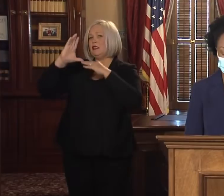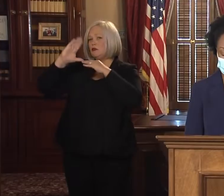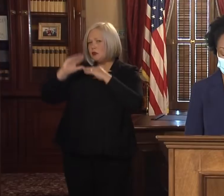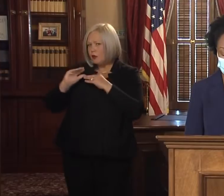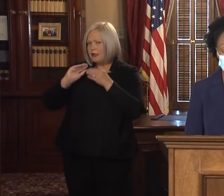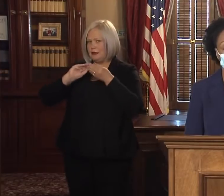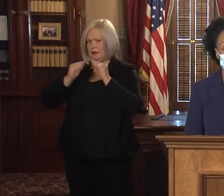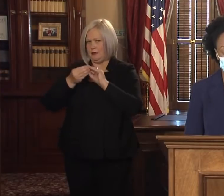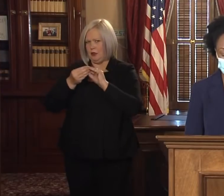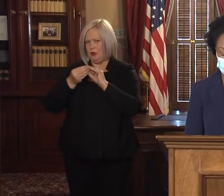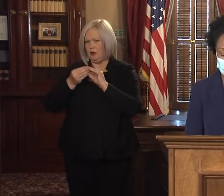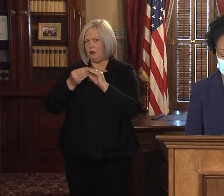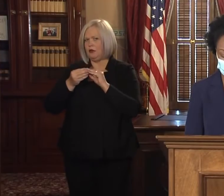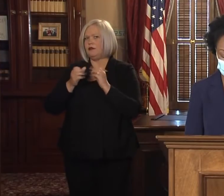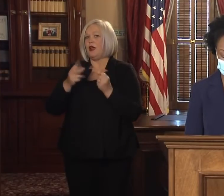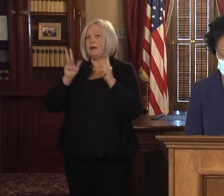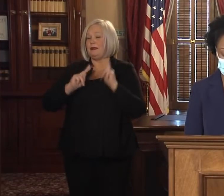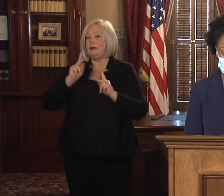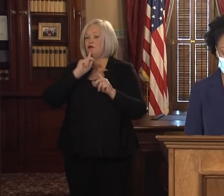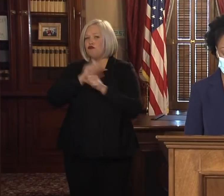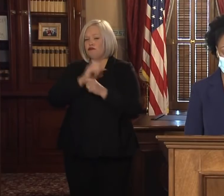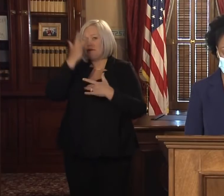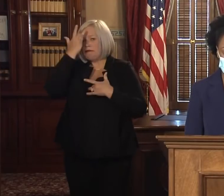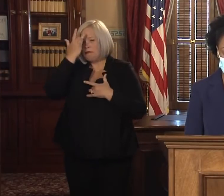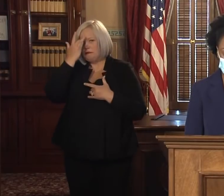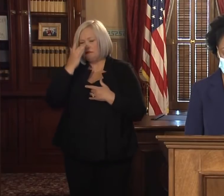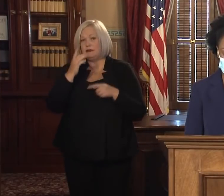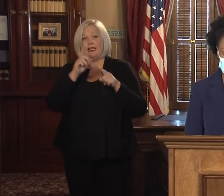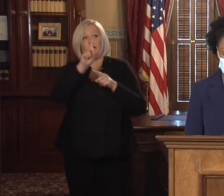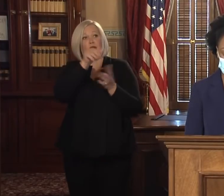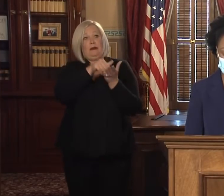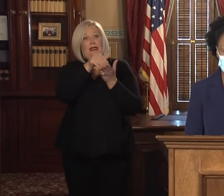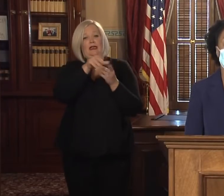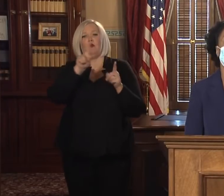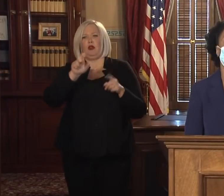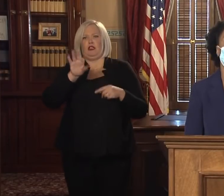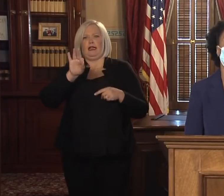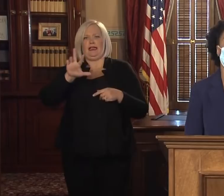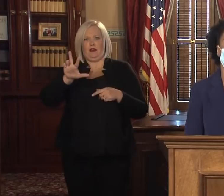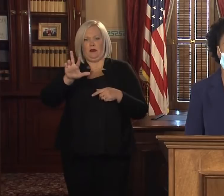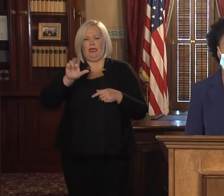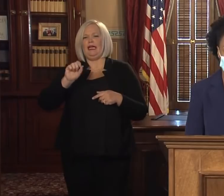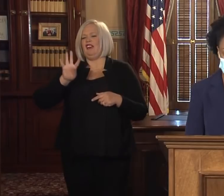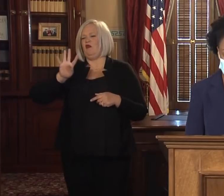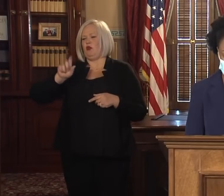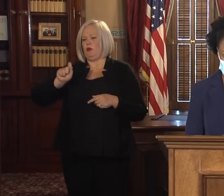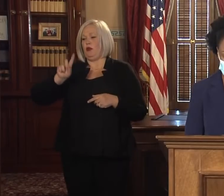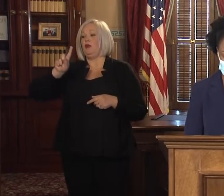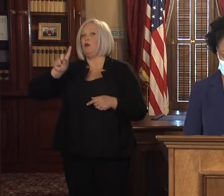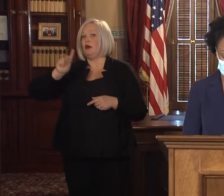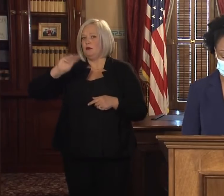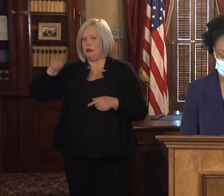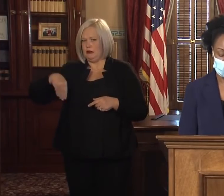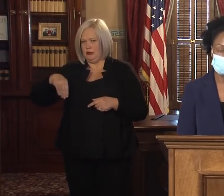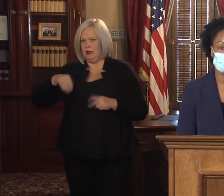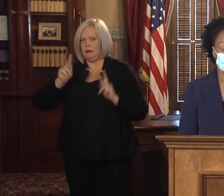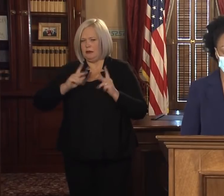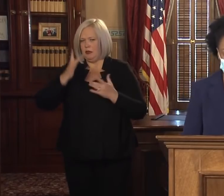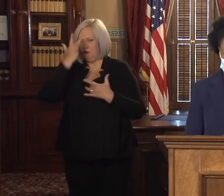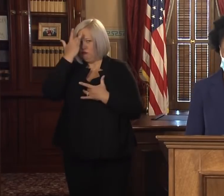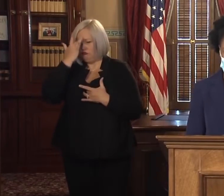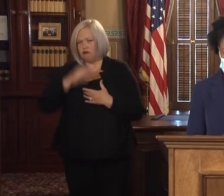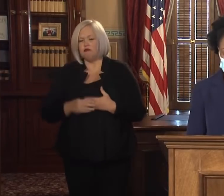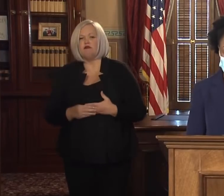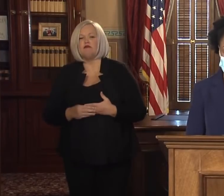case rate and lowest positivity rate as well at 193 cases per million and 4.1%. As the